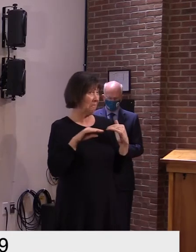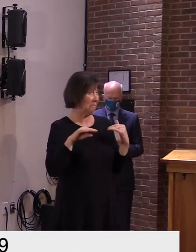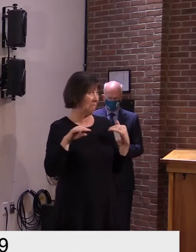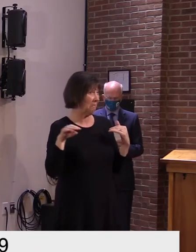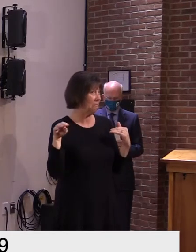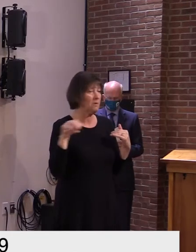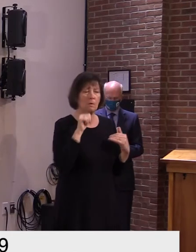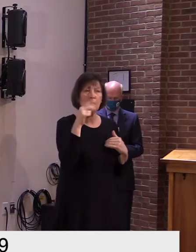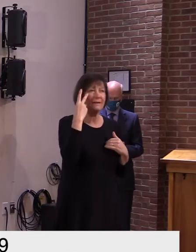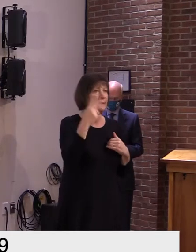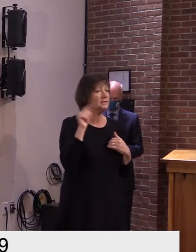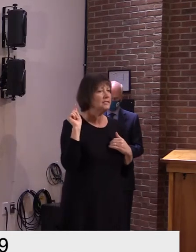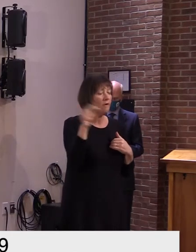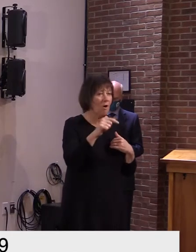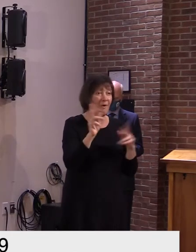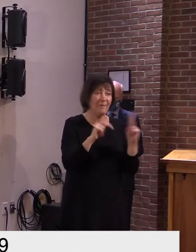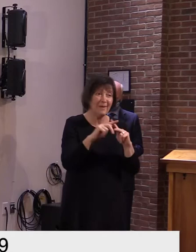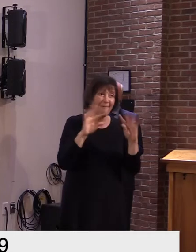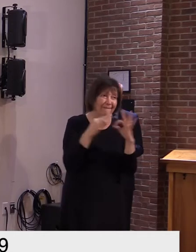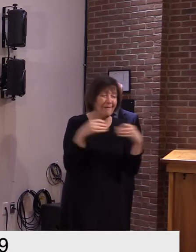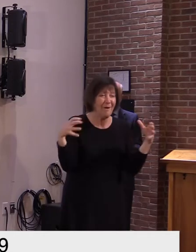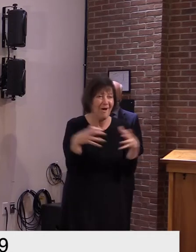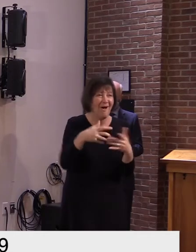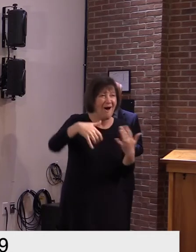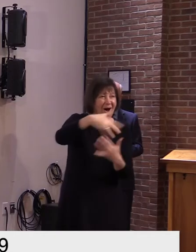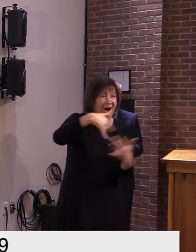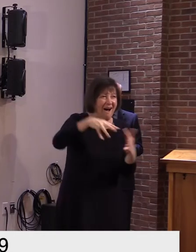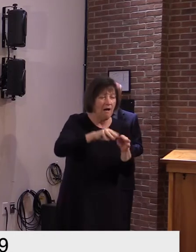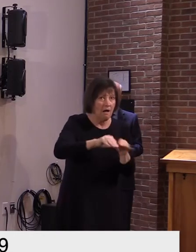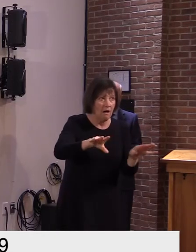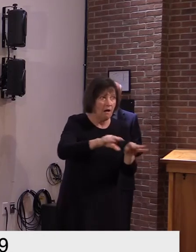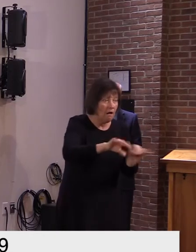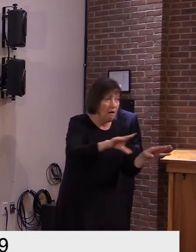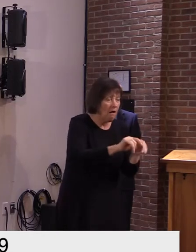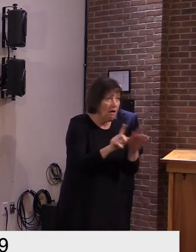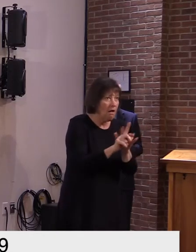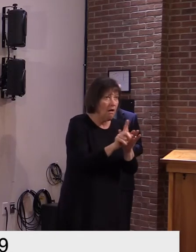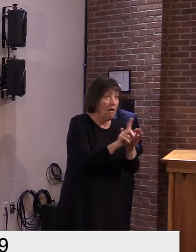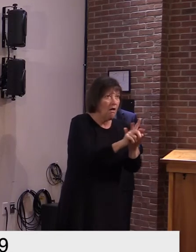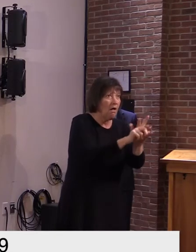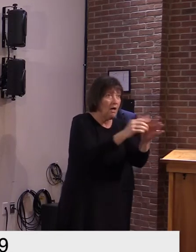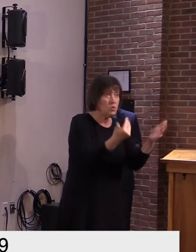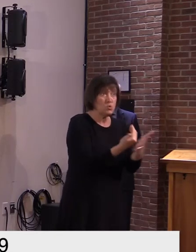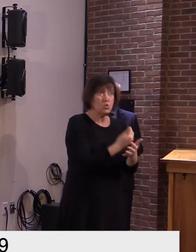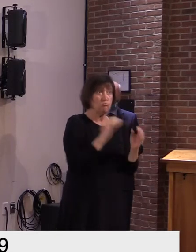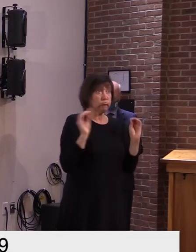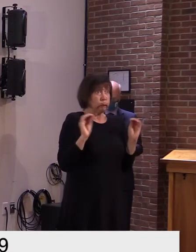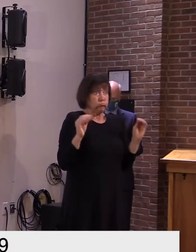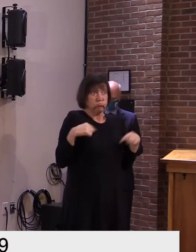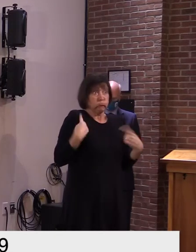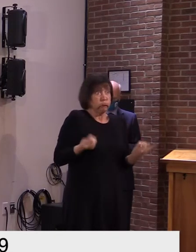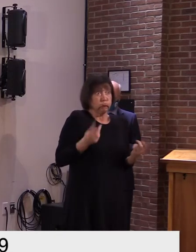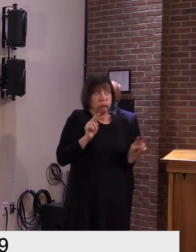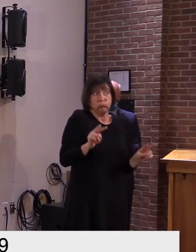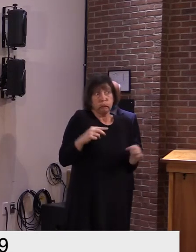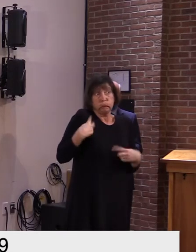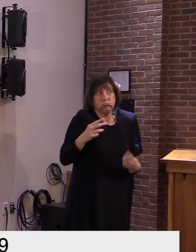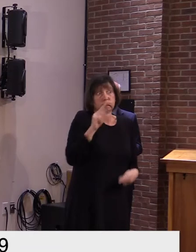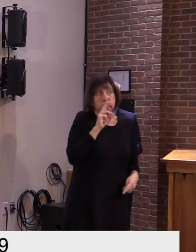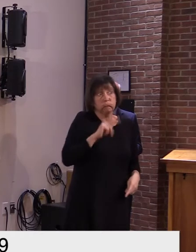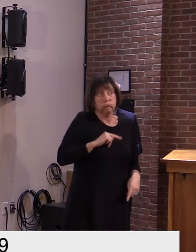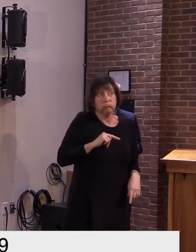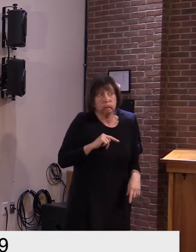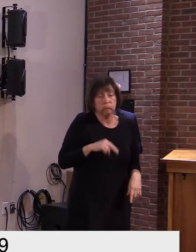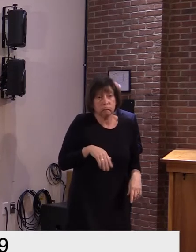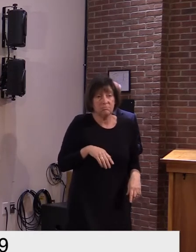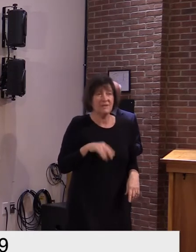large gatherings of people at Thanksgiving leading to new cases and significant outbreaks. So